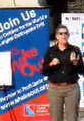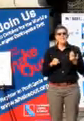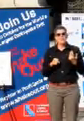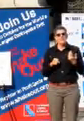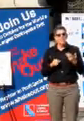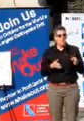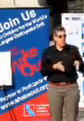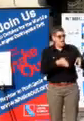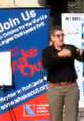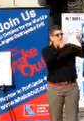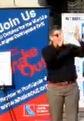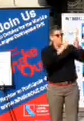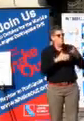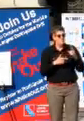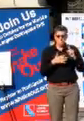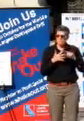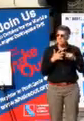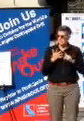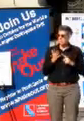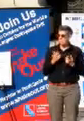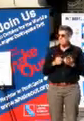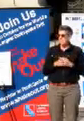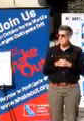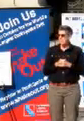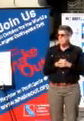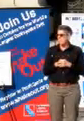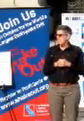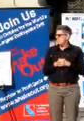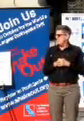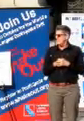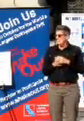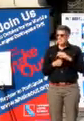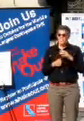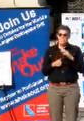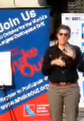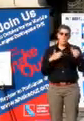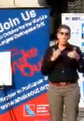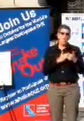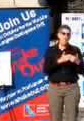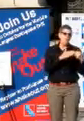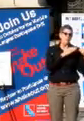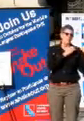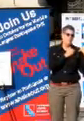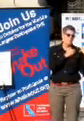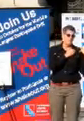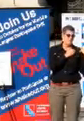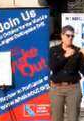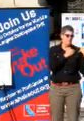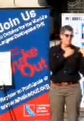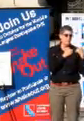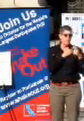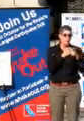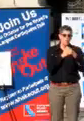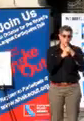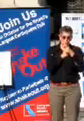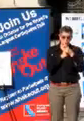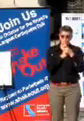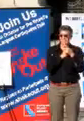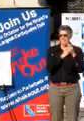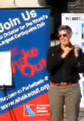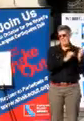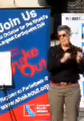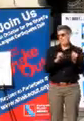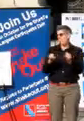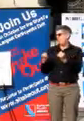rises. And I would say that the whole responsibility really relies on individuals. It's